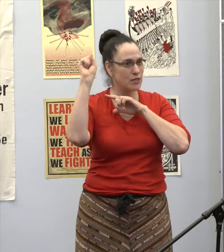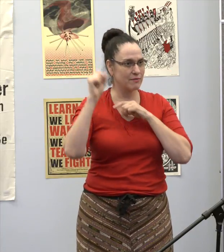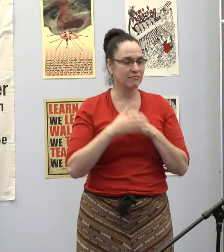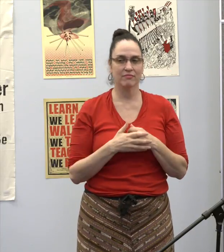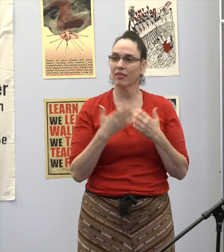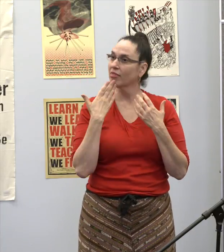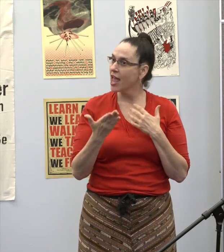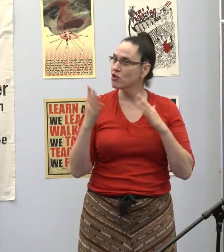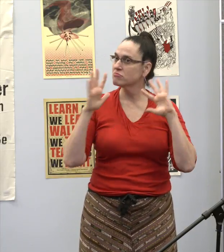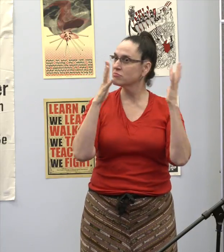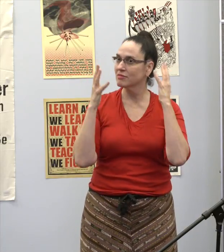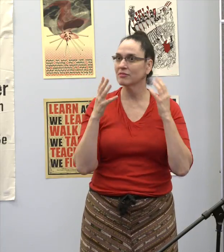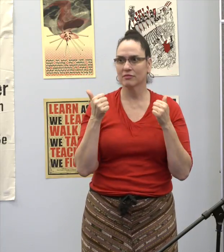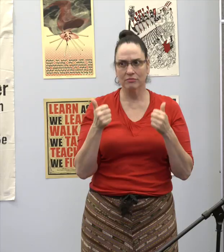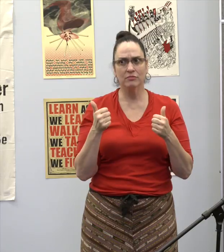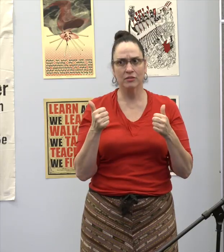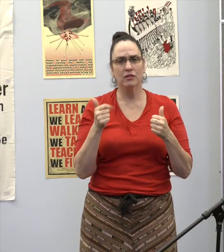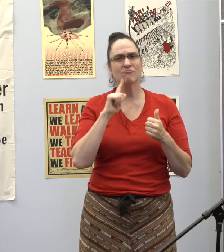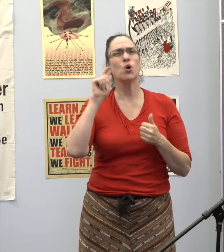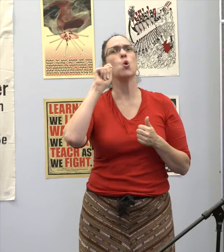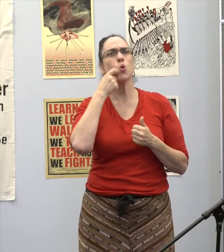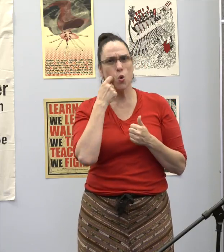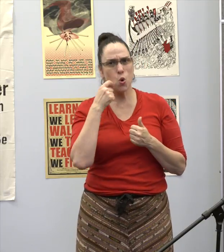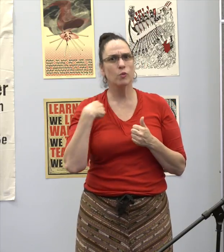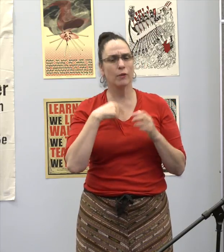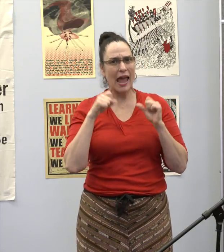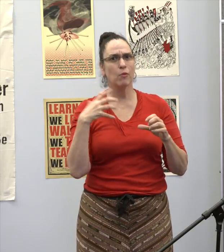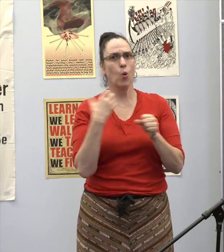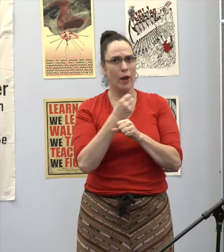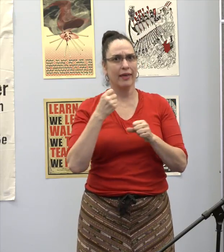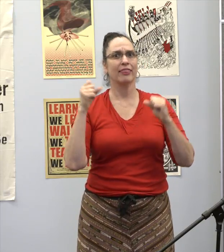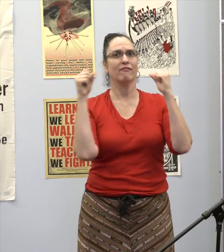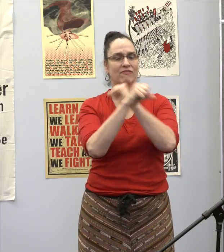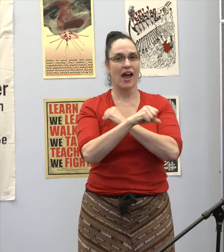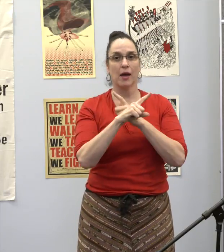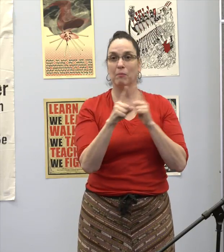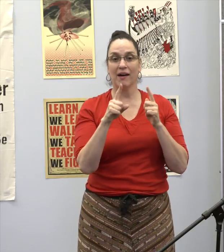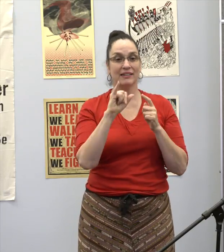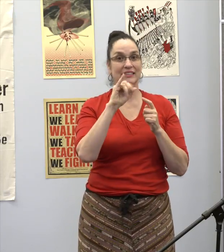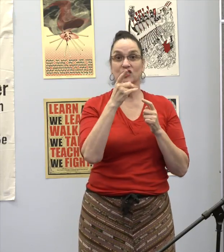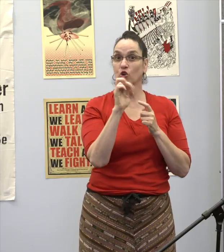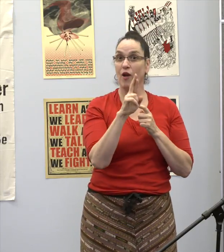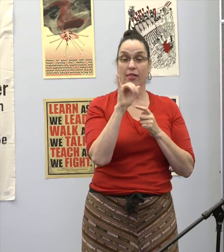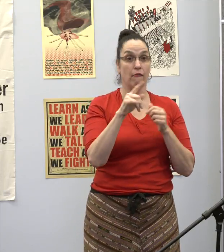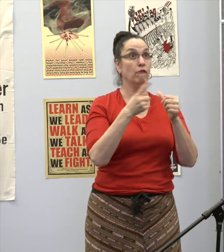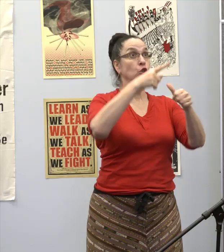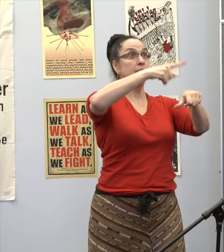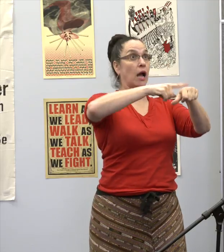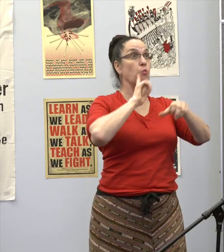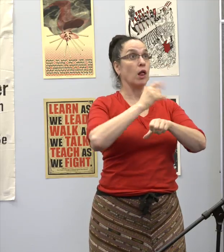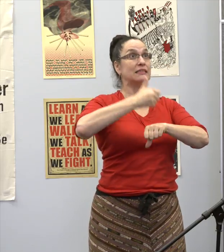Thank you. And it's really cool that we were able to do that. However, the incinerator isn't the first or last development of its